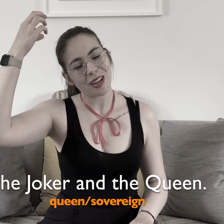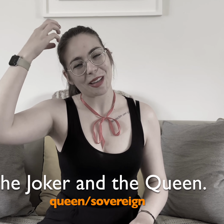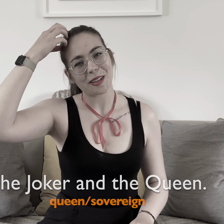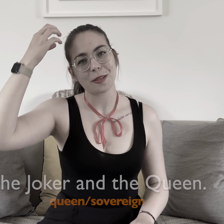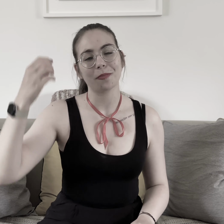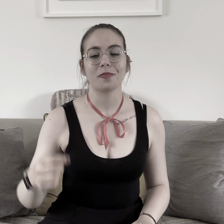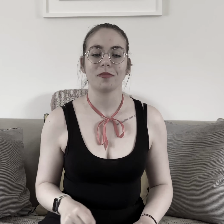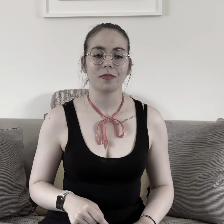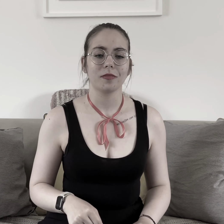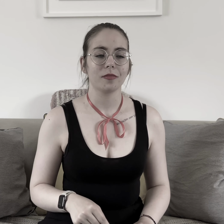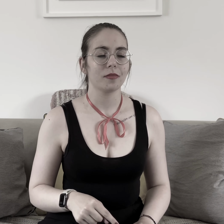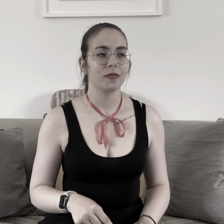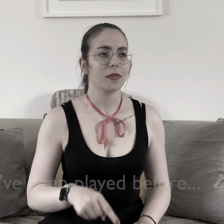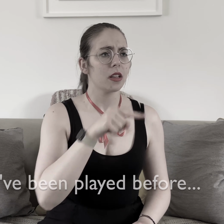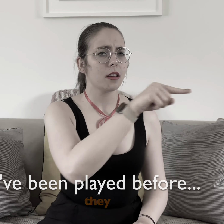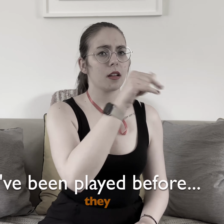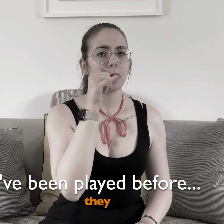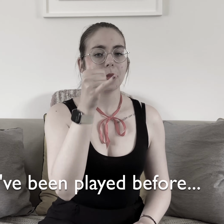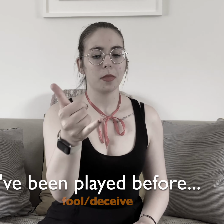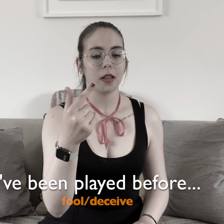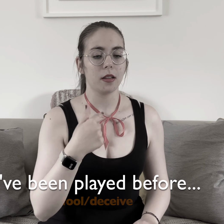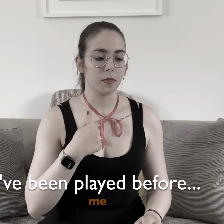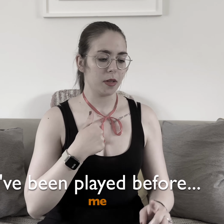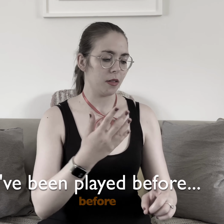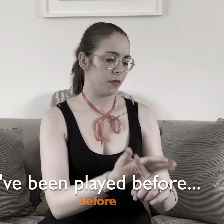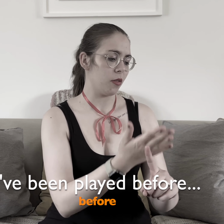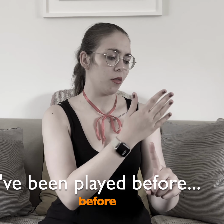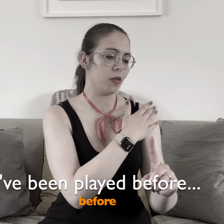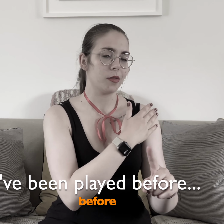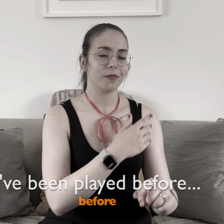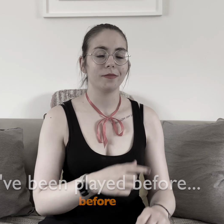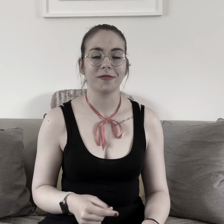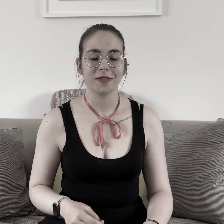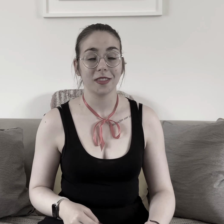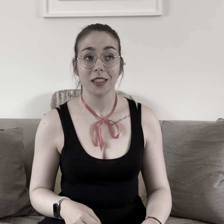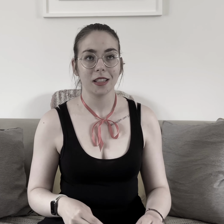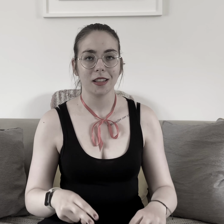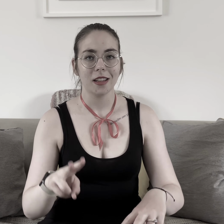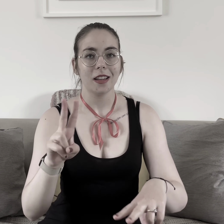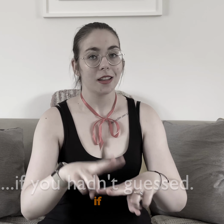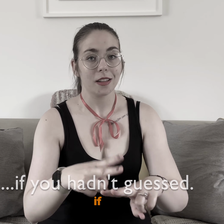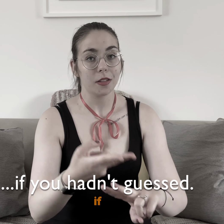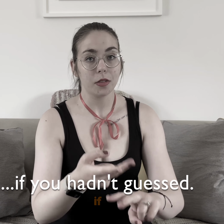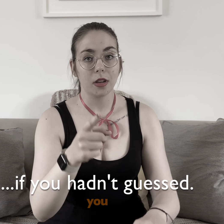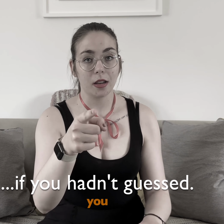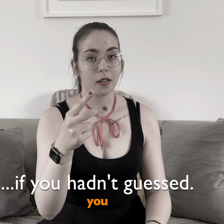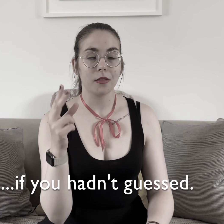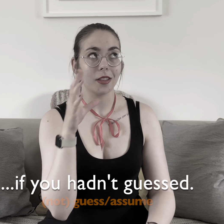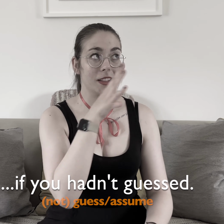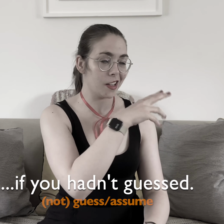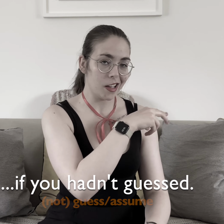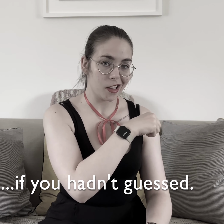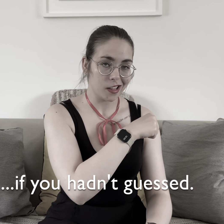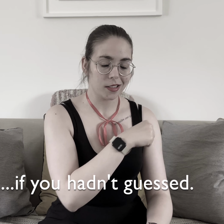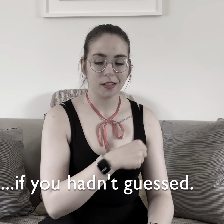I've been played before If you hadn't guessed